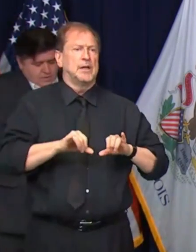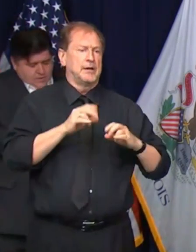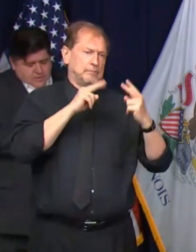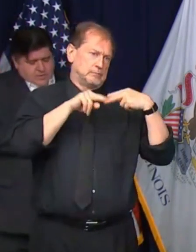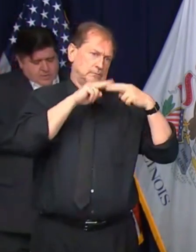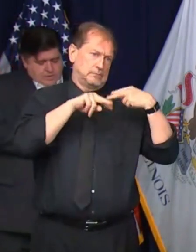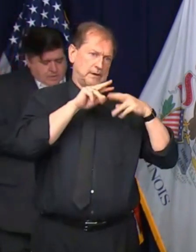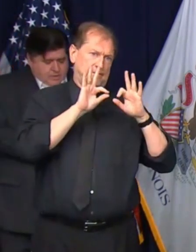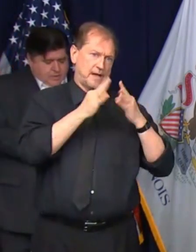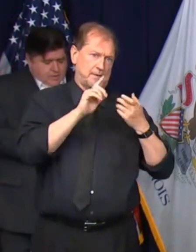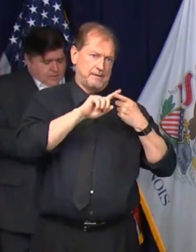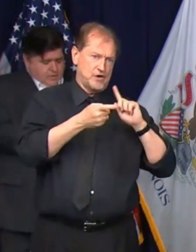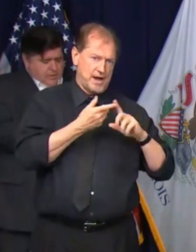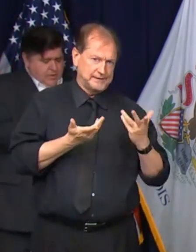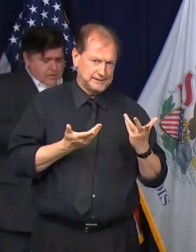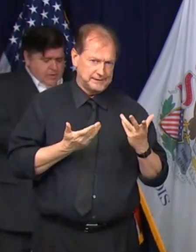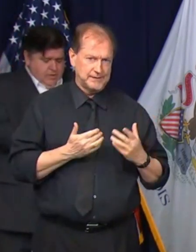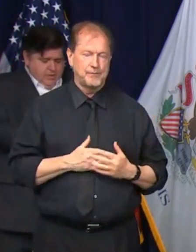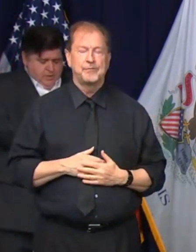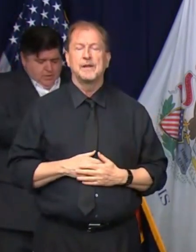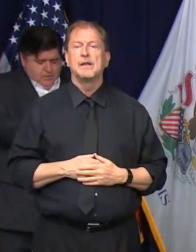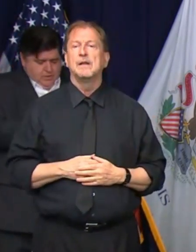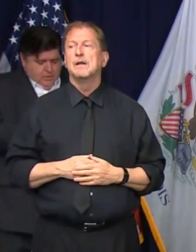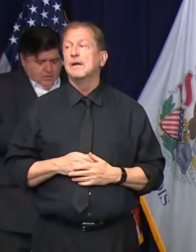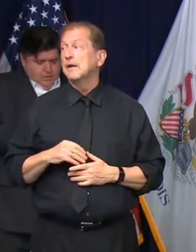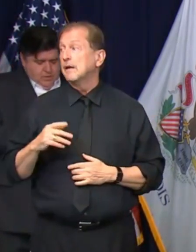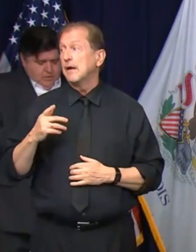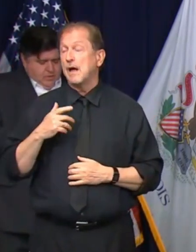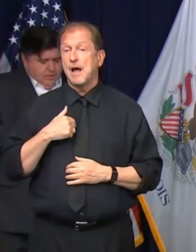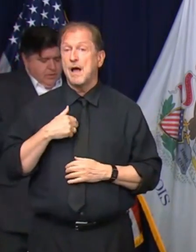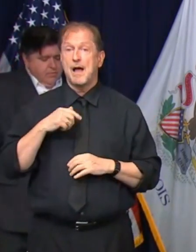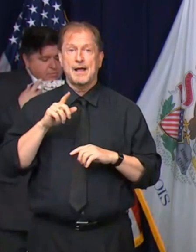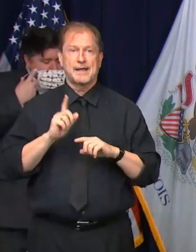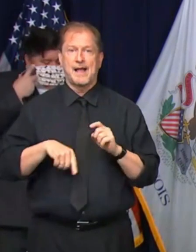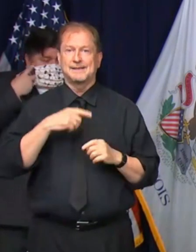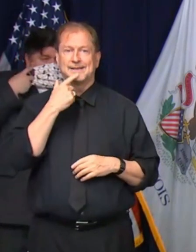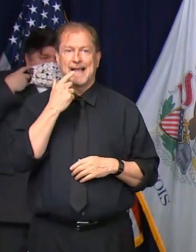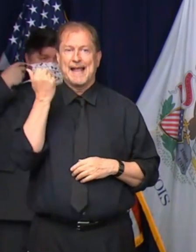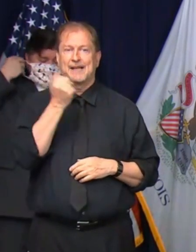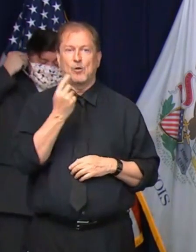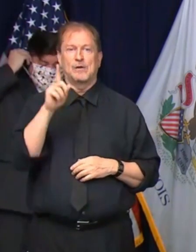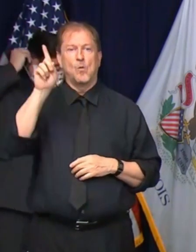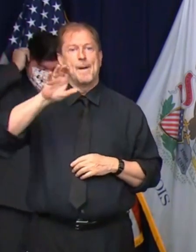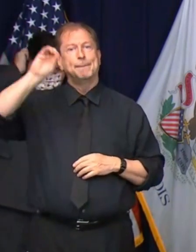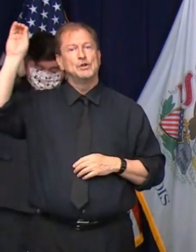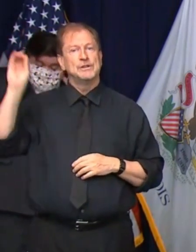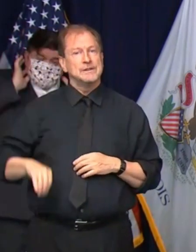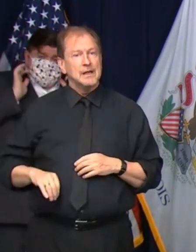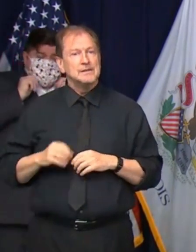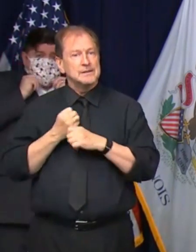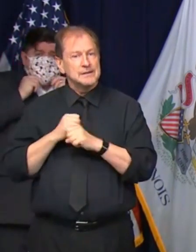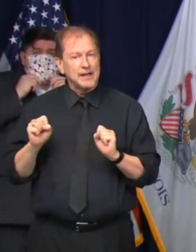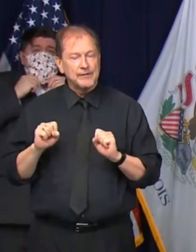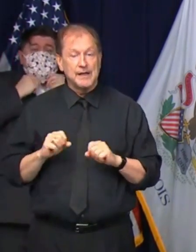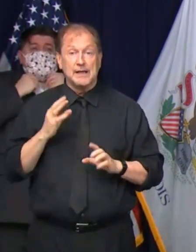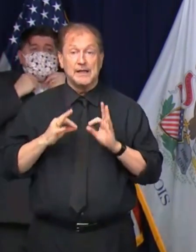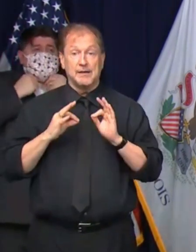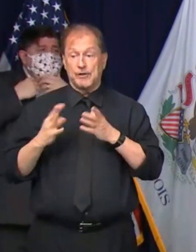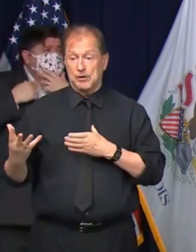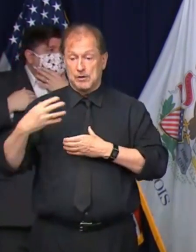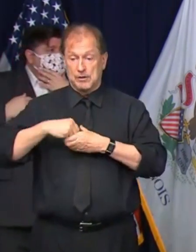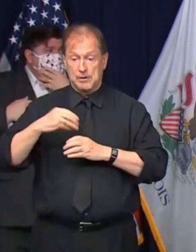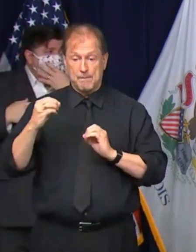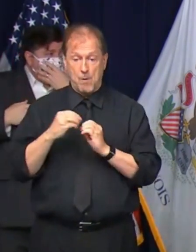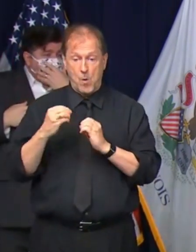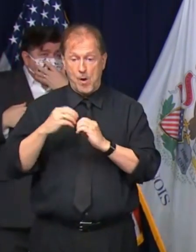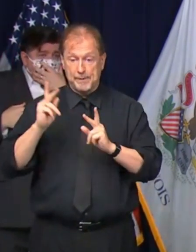I can't give anybody a COVID-free pass. As you expand your circles,